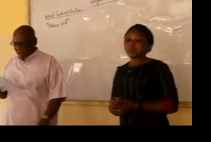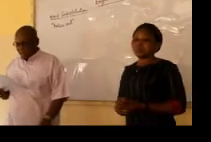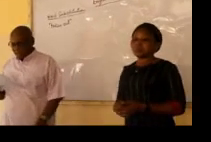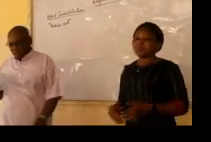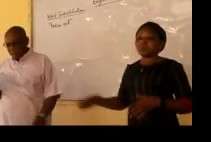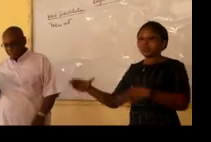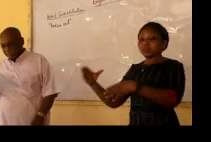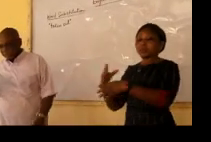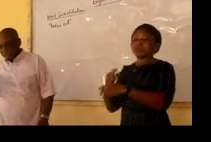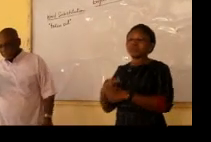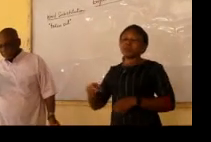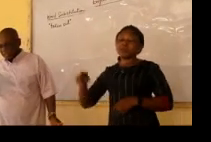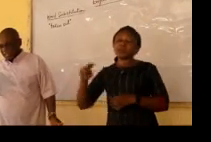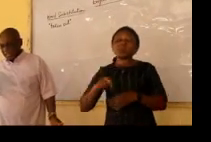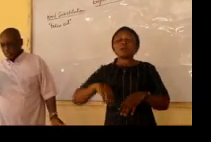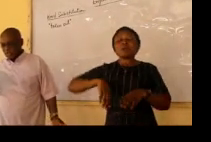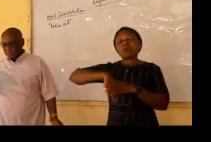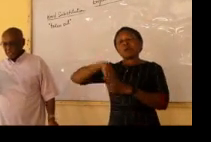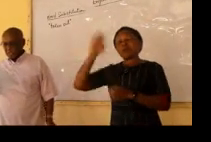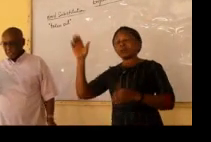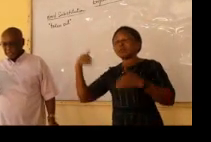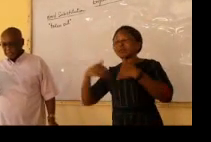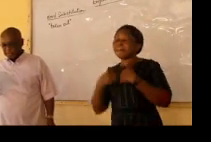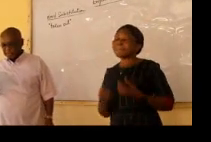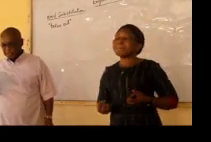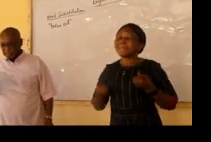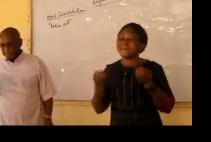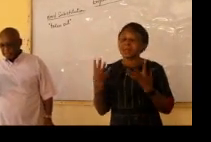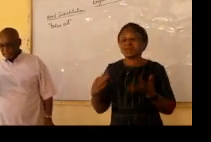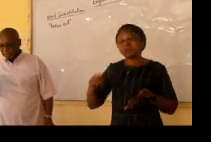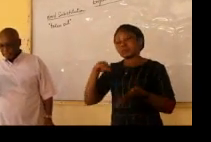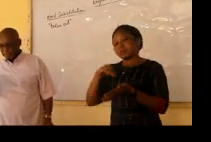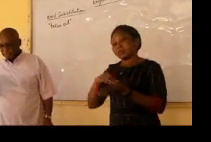taken out has so many meanings.